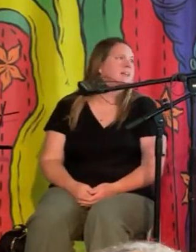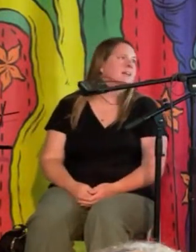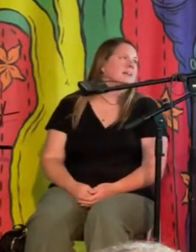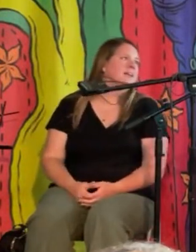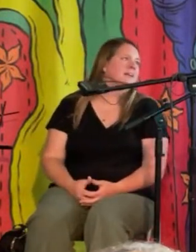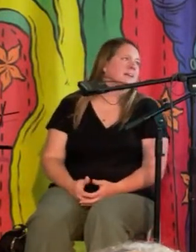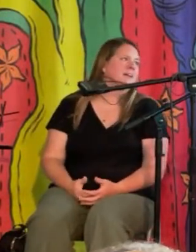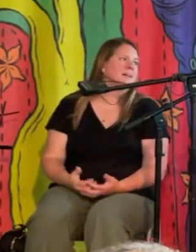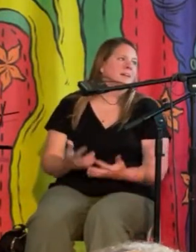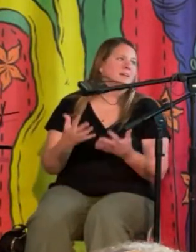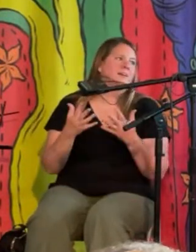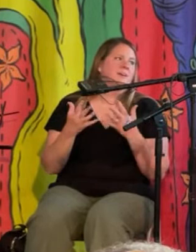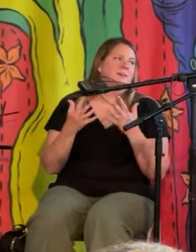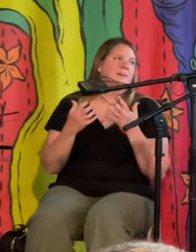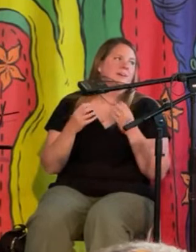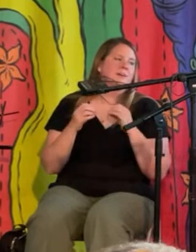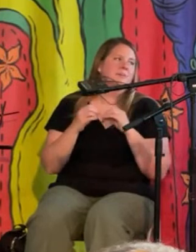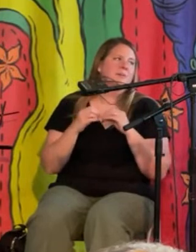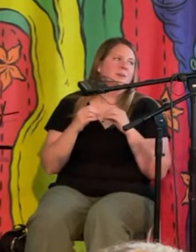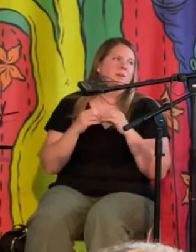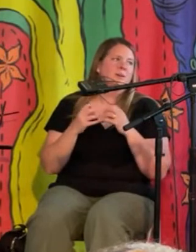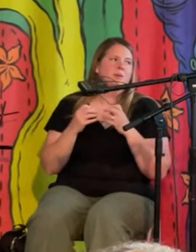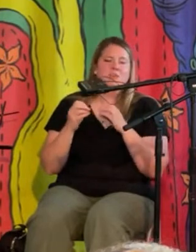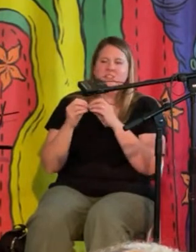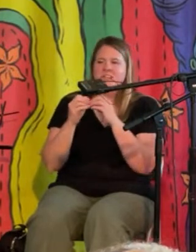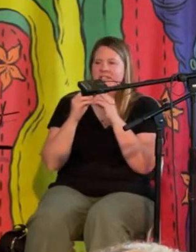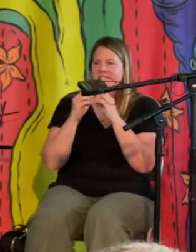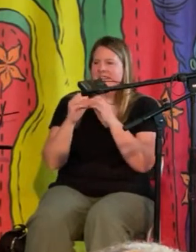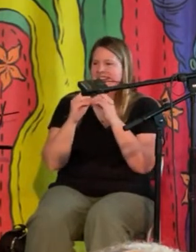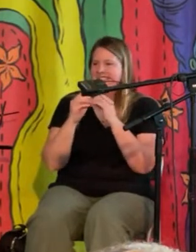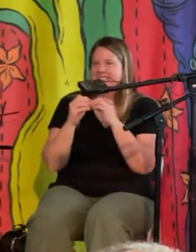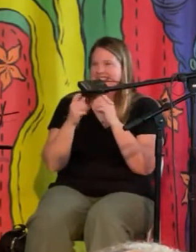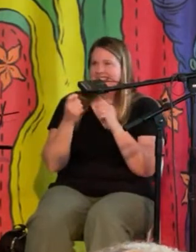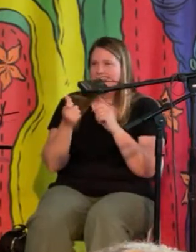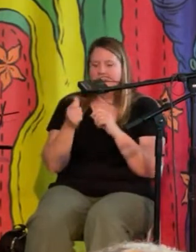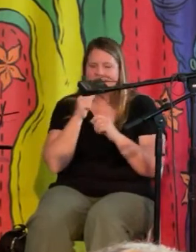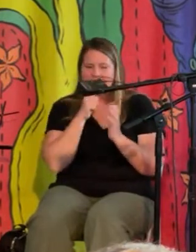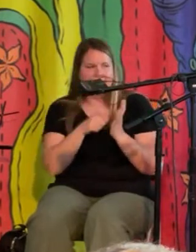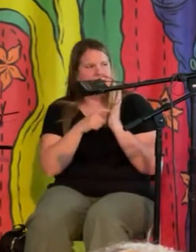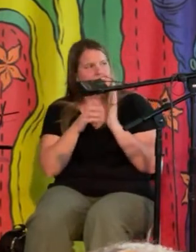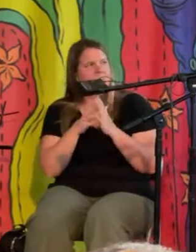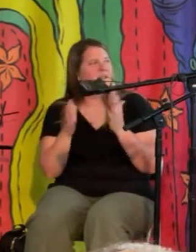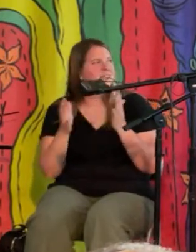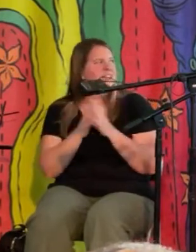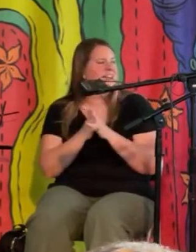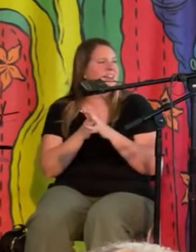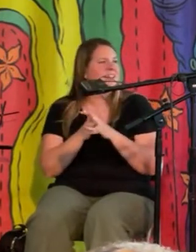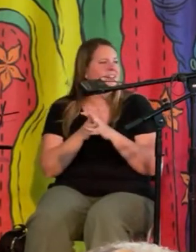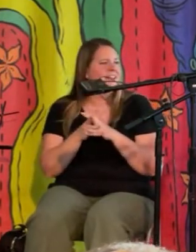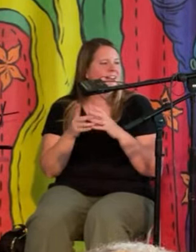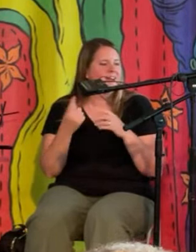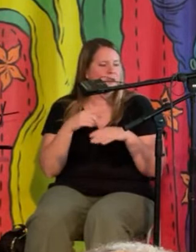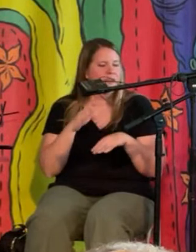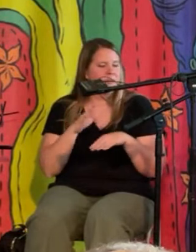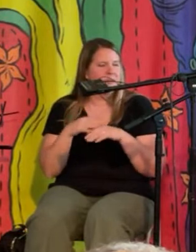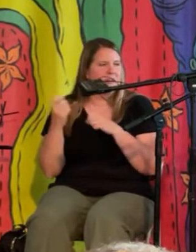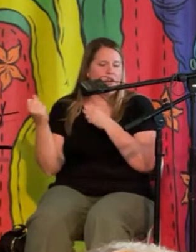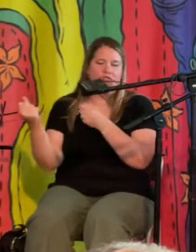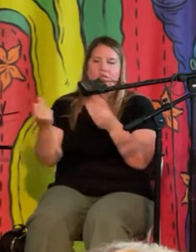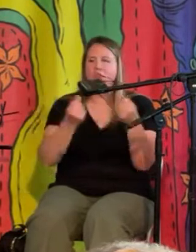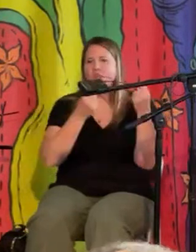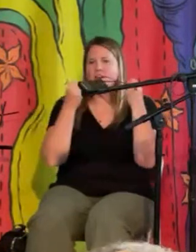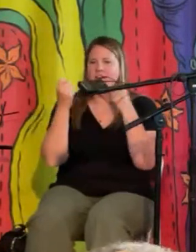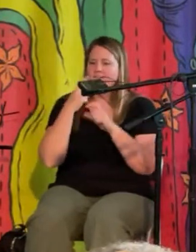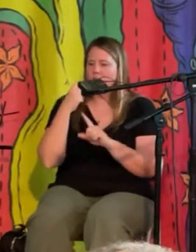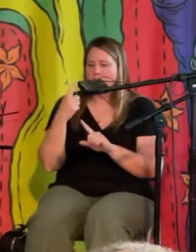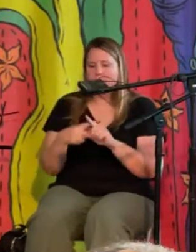mean, we want to see more. We want to get you to fight a little bit. It doesn't take much, actually. We've been on the road for a month. We will fight at the